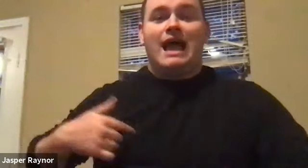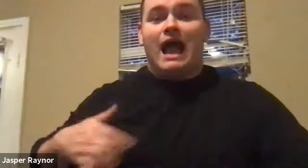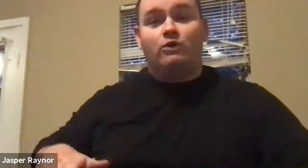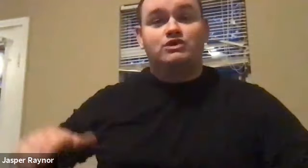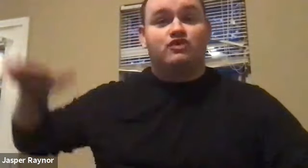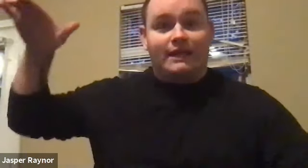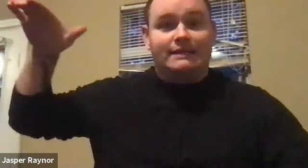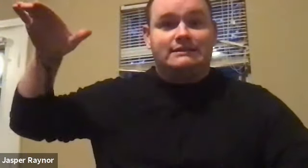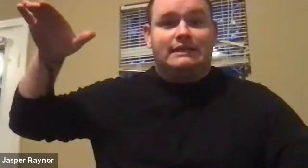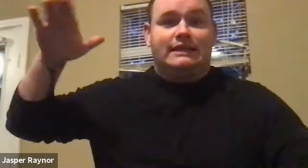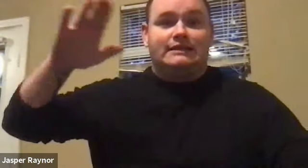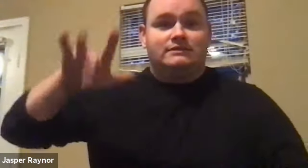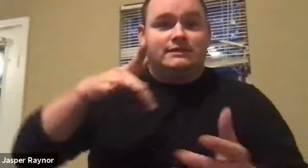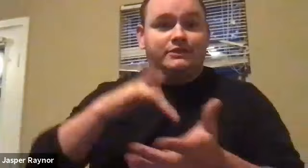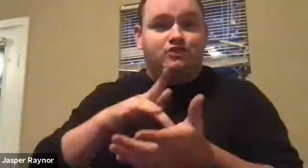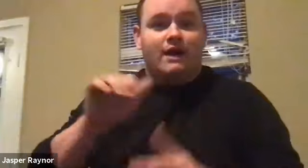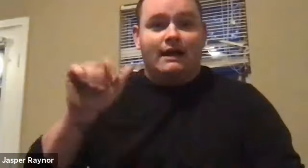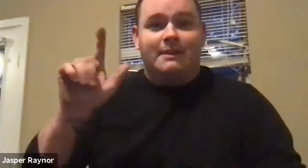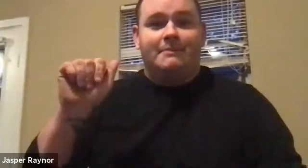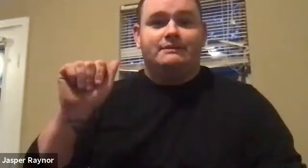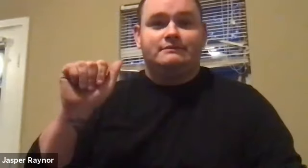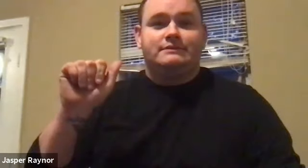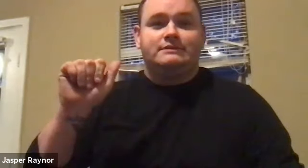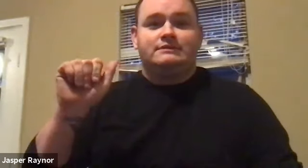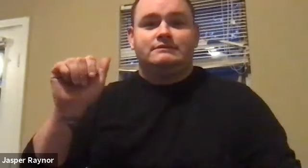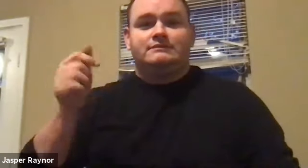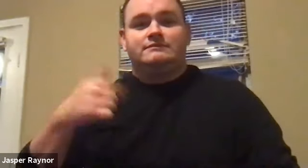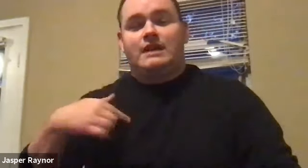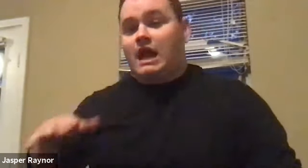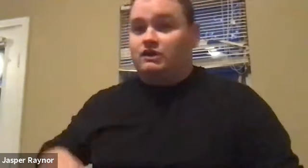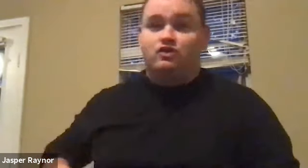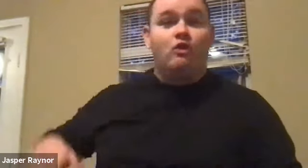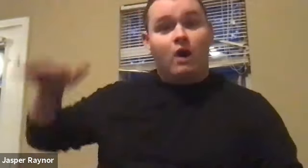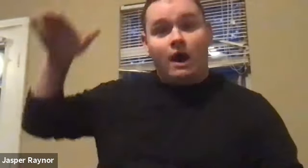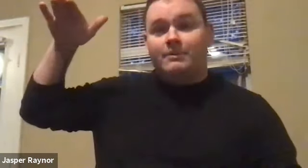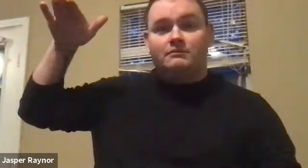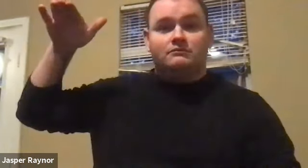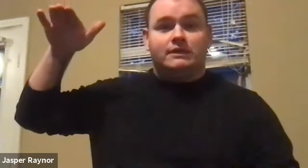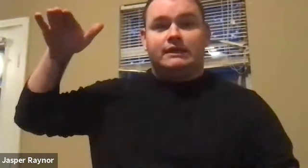I was raised in Central Alabama. I grew up